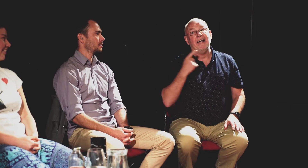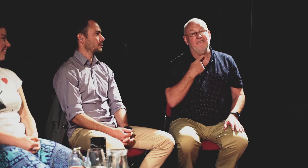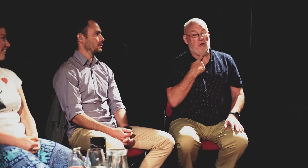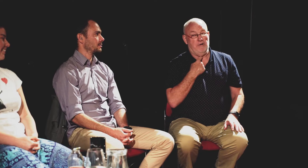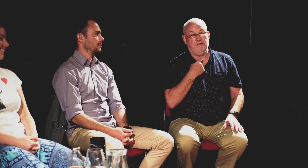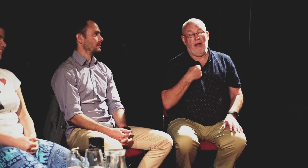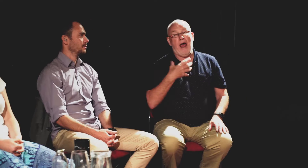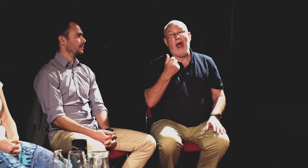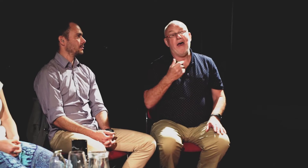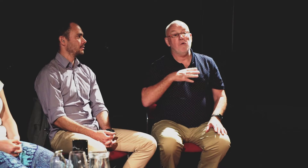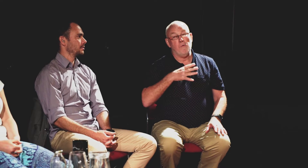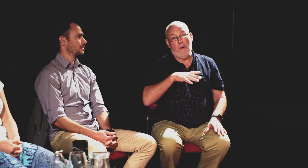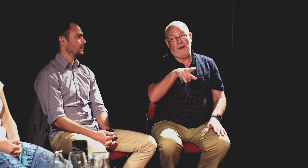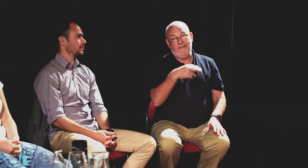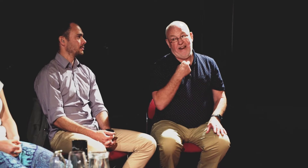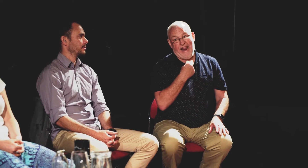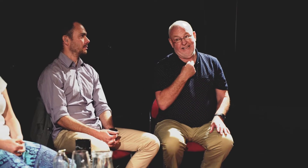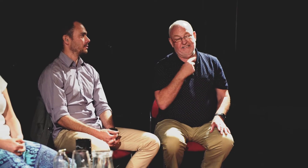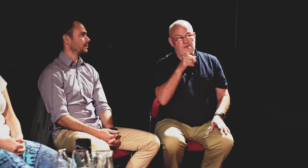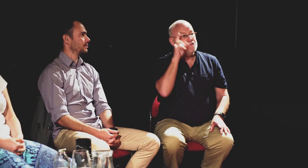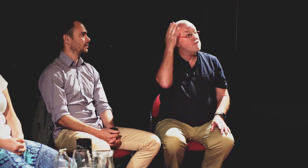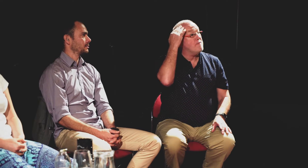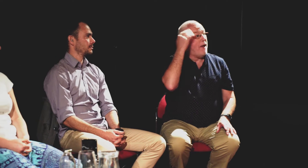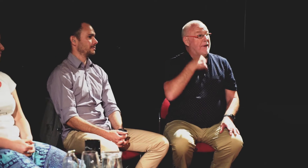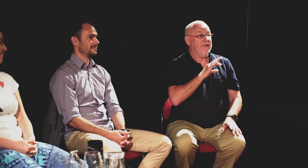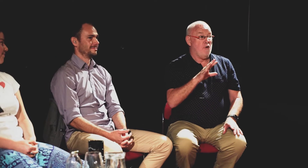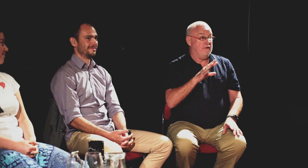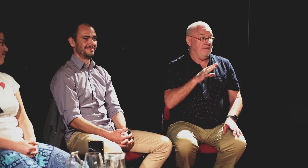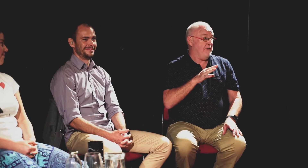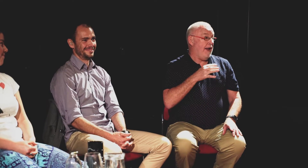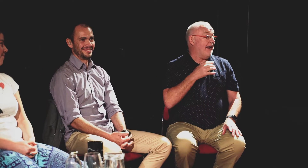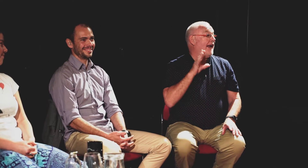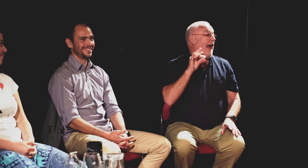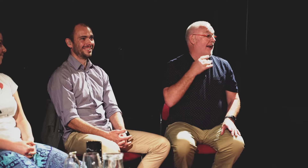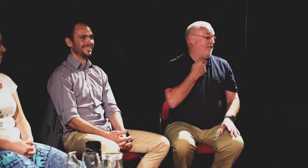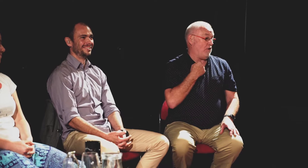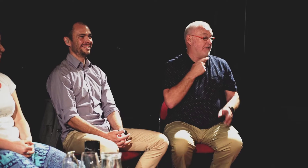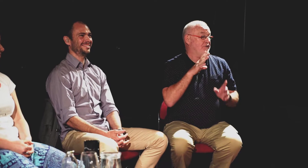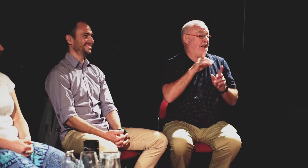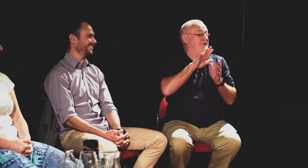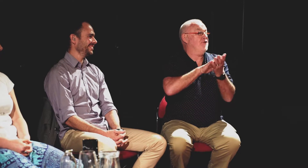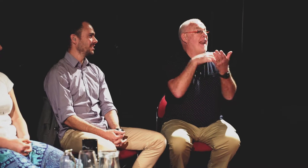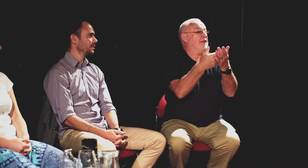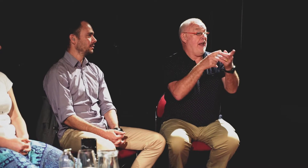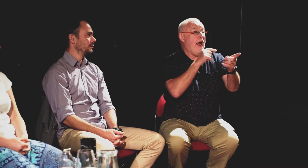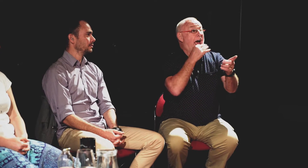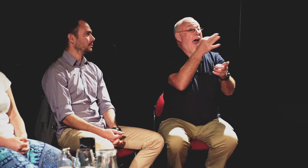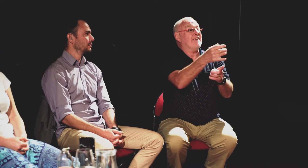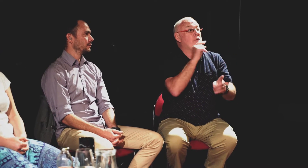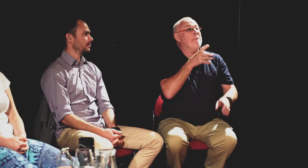Now, I just need to explain. I have a woman's voice, but I'm not. I have got a very feminine